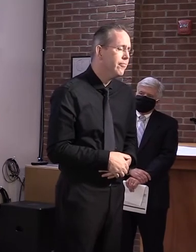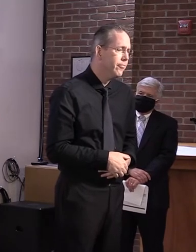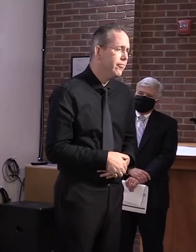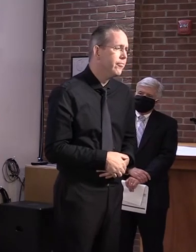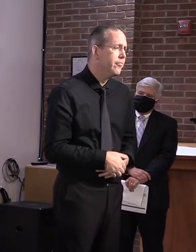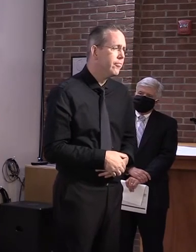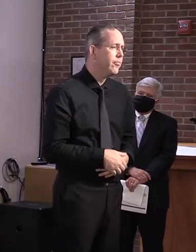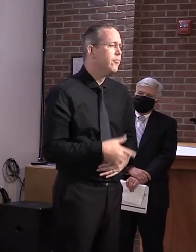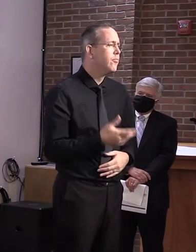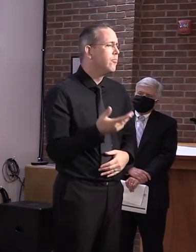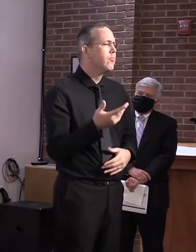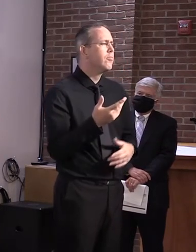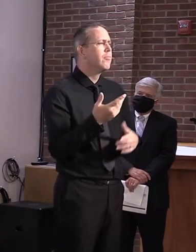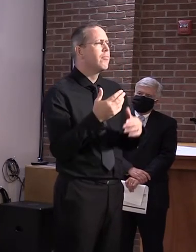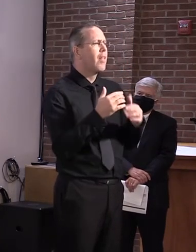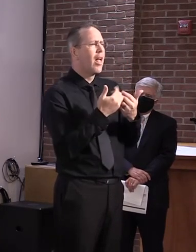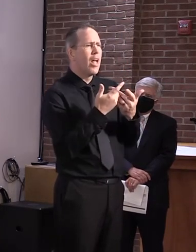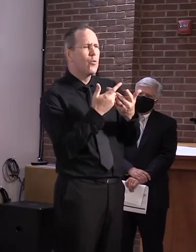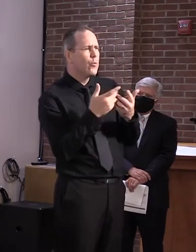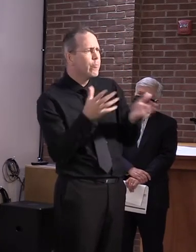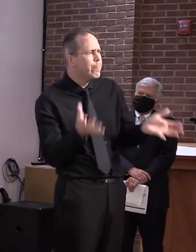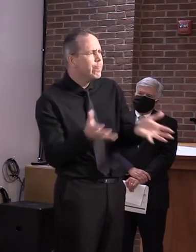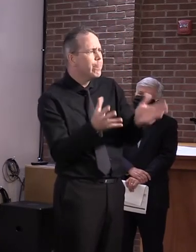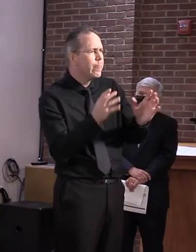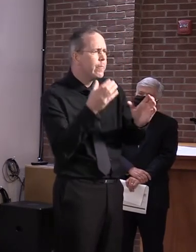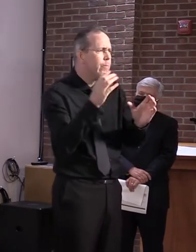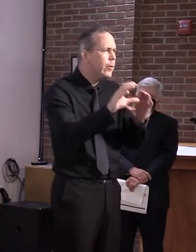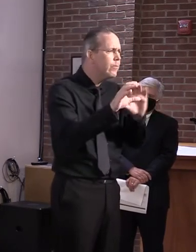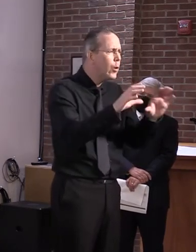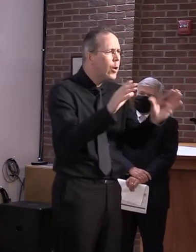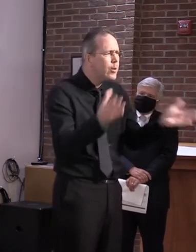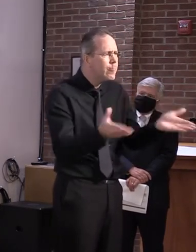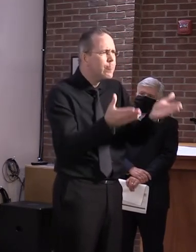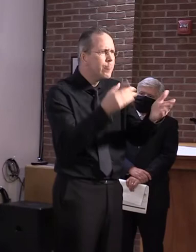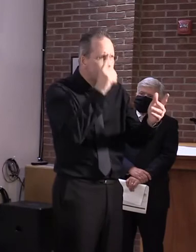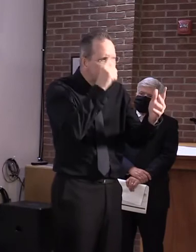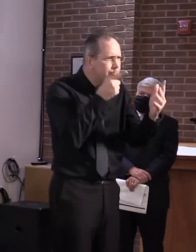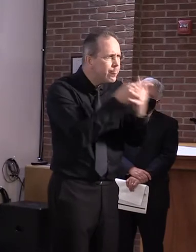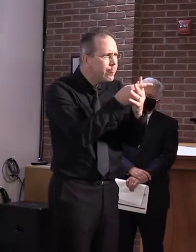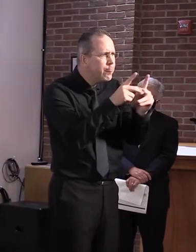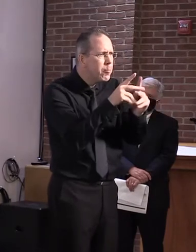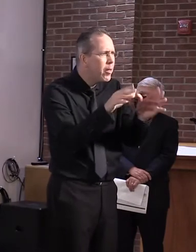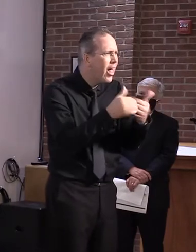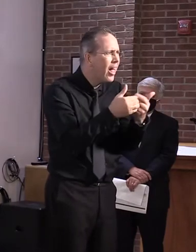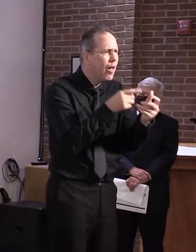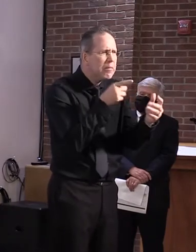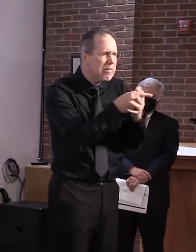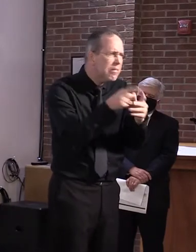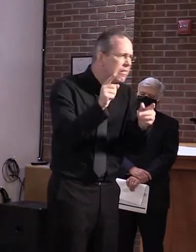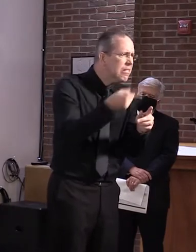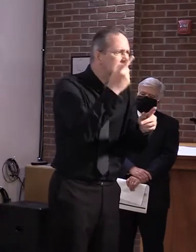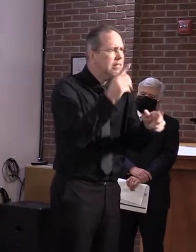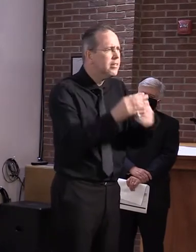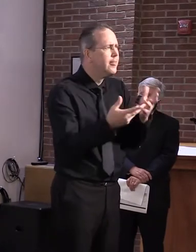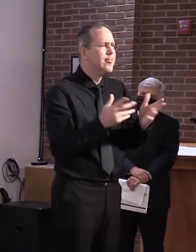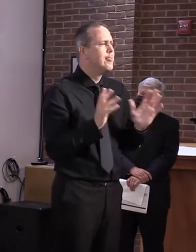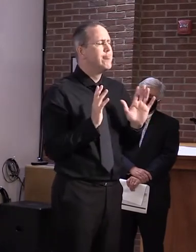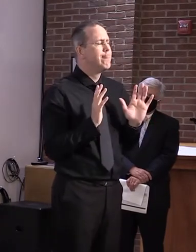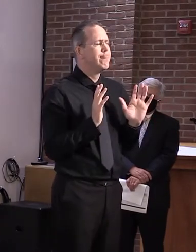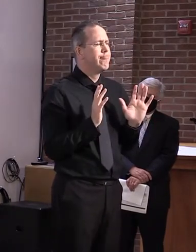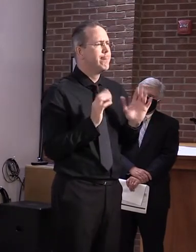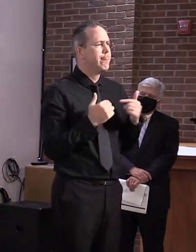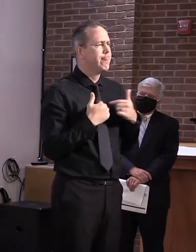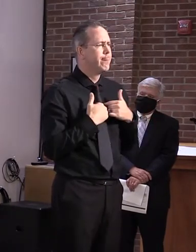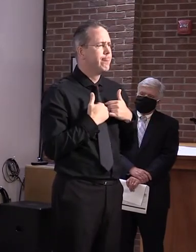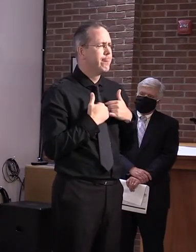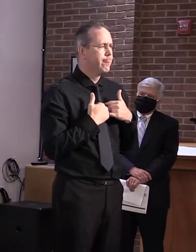to enforce. And we don't need to get into that situation here. If we continue to have good numbers in the state